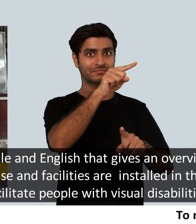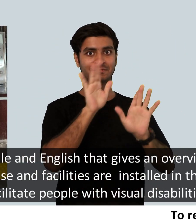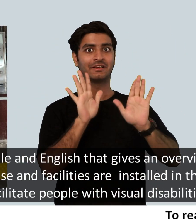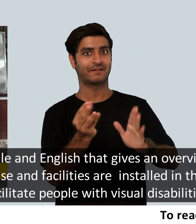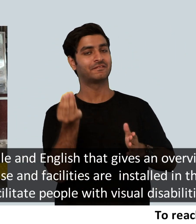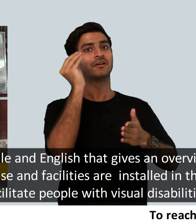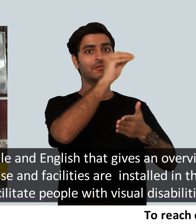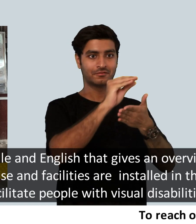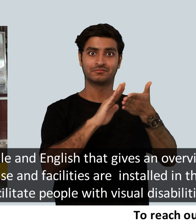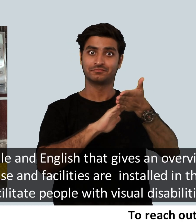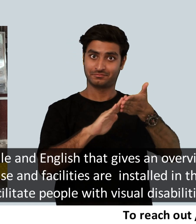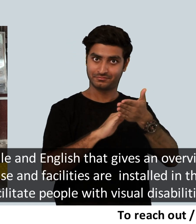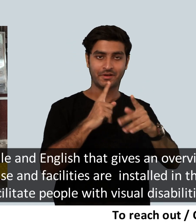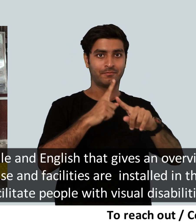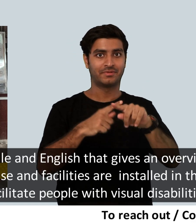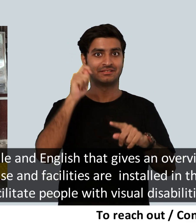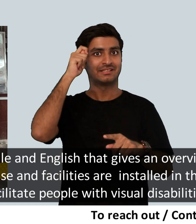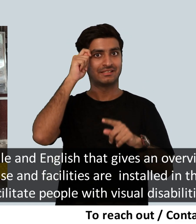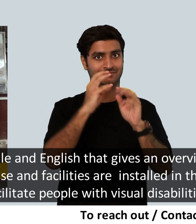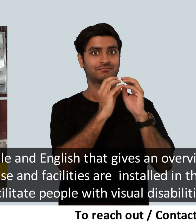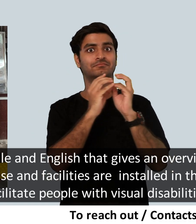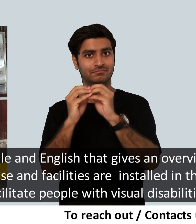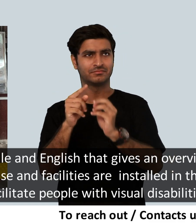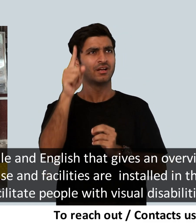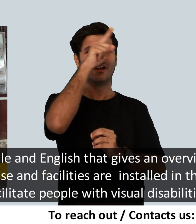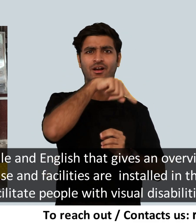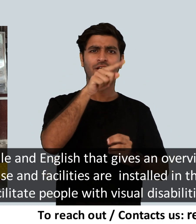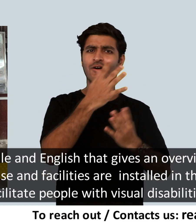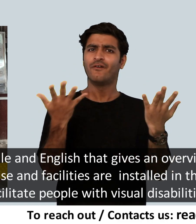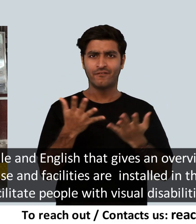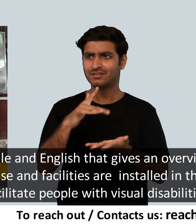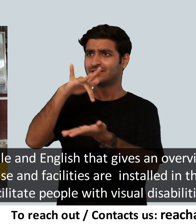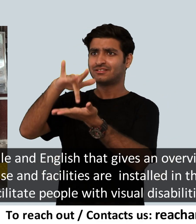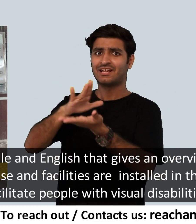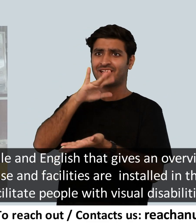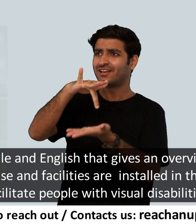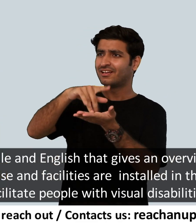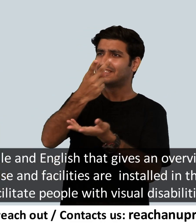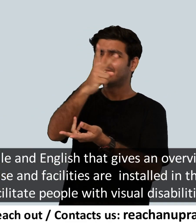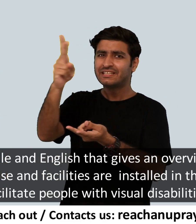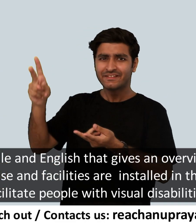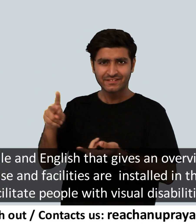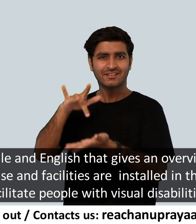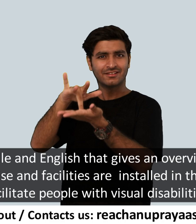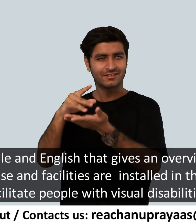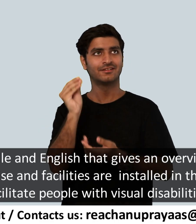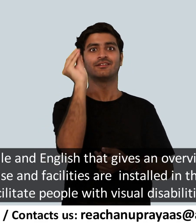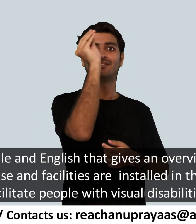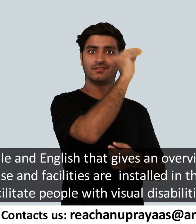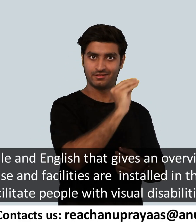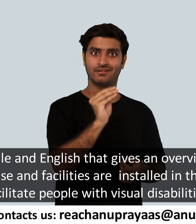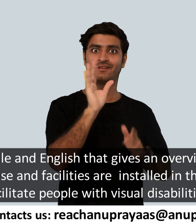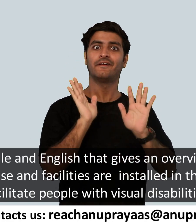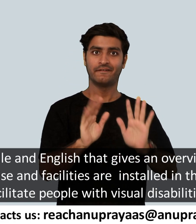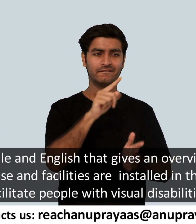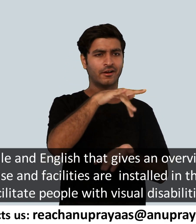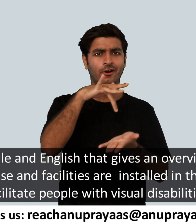that gives an overview of the station premise and facilities are installed in the main entry hall